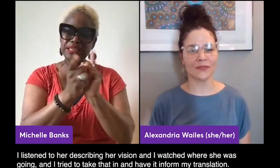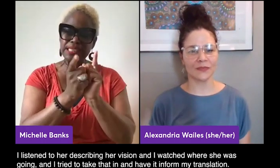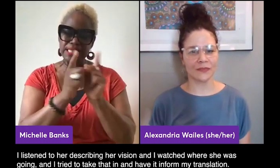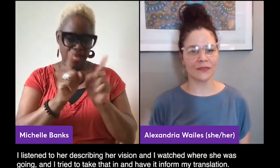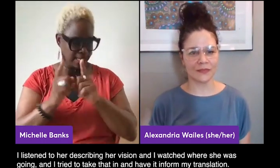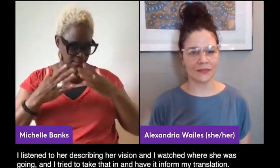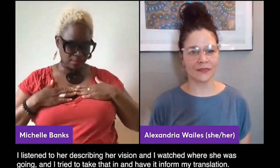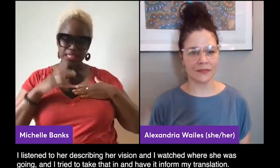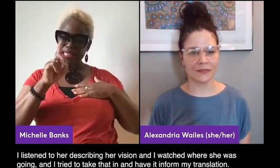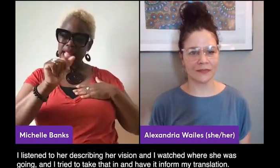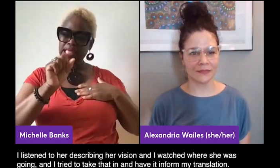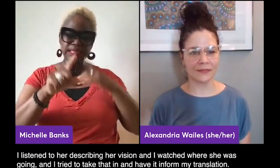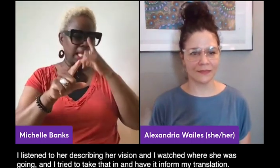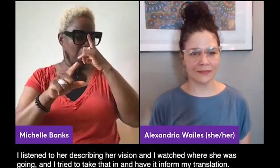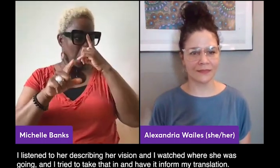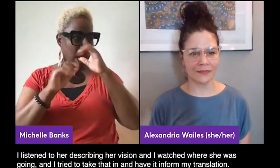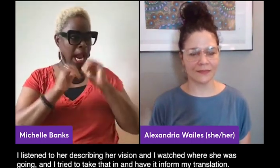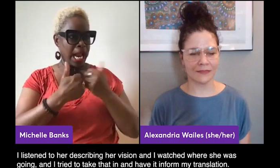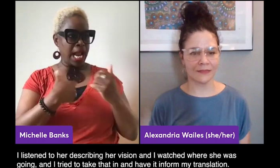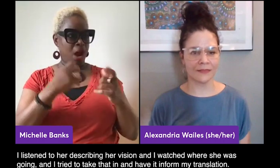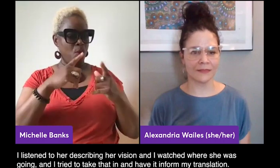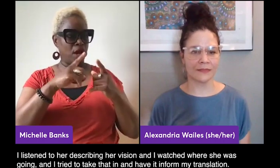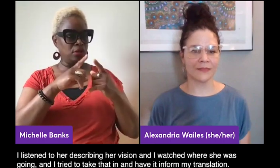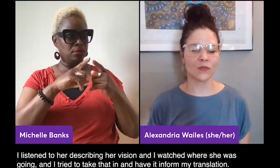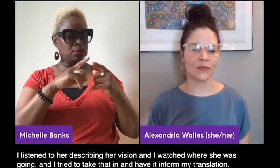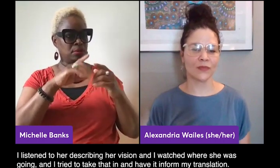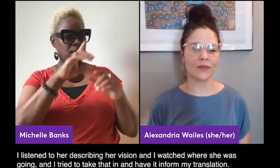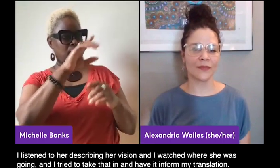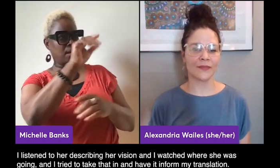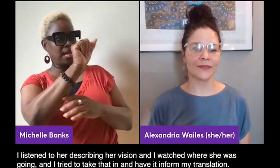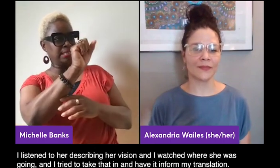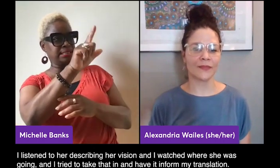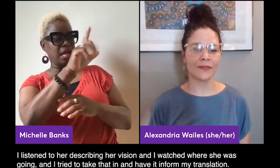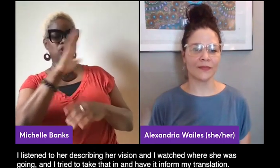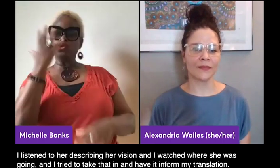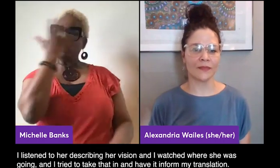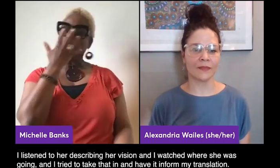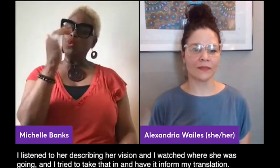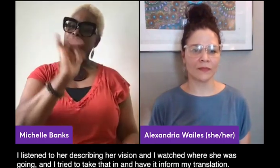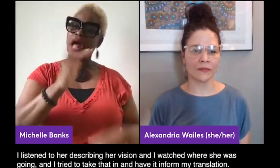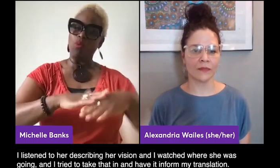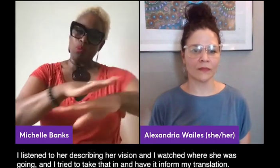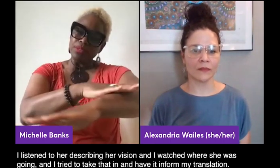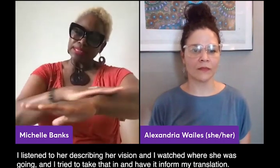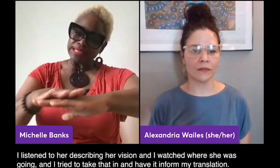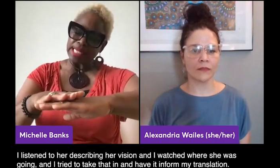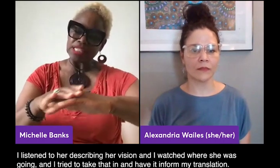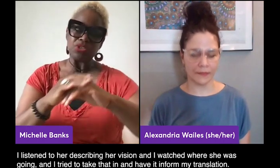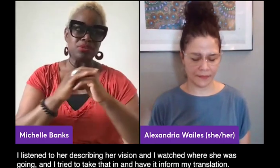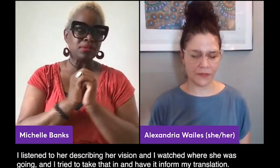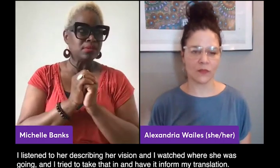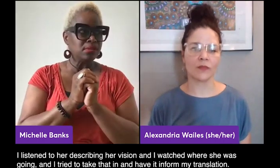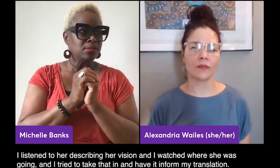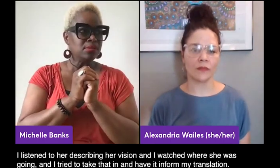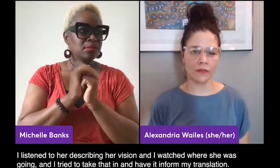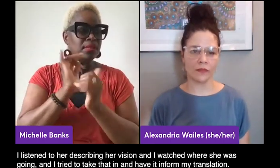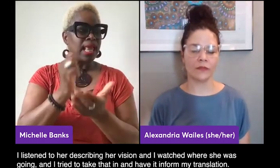my translation, because I knew what she wanted the stage to look like.